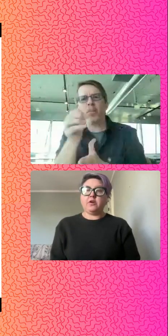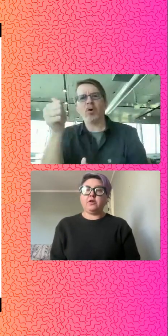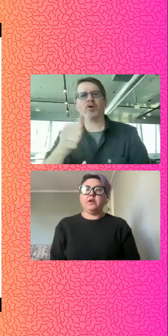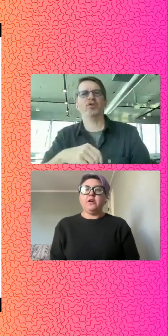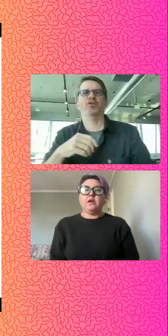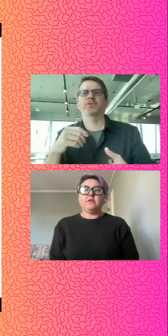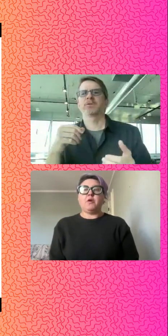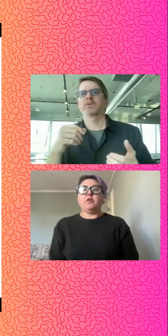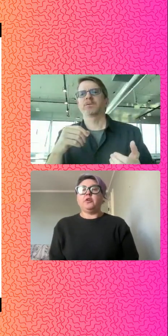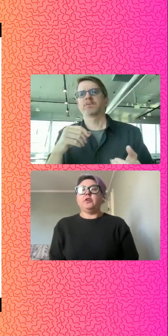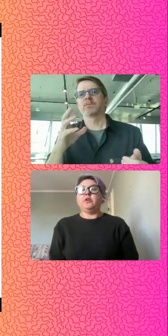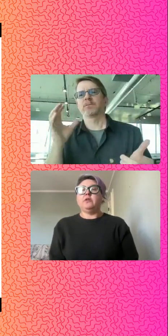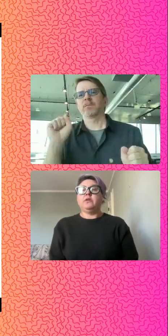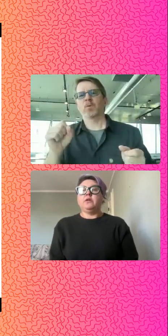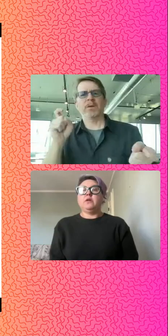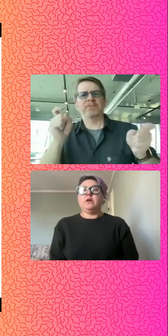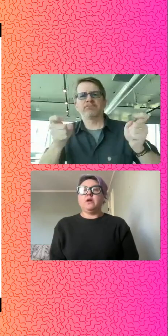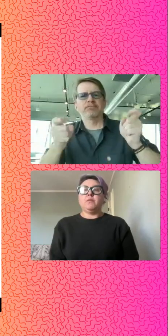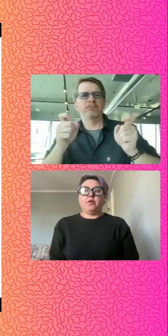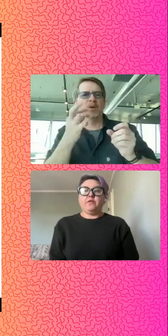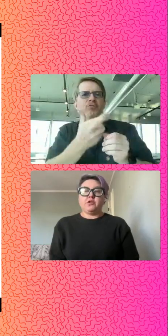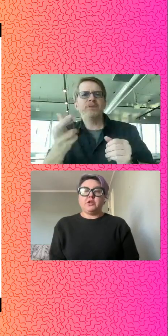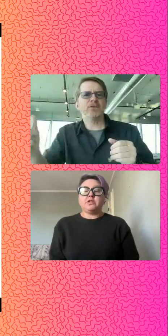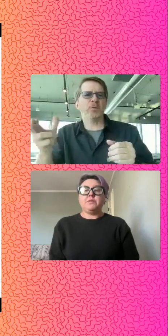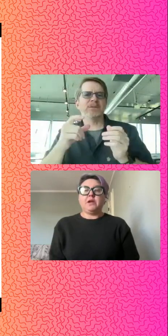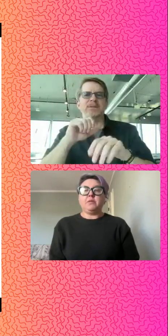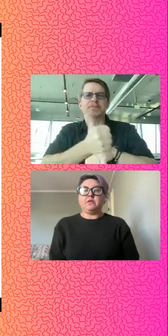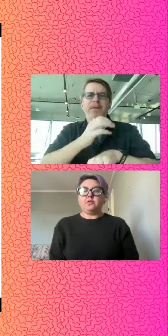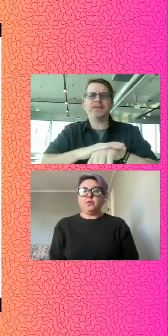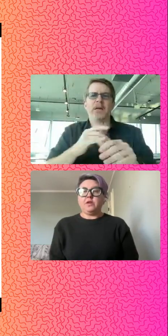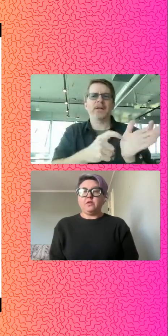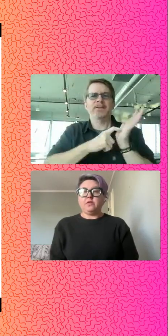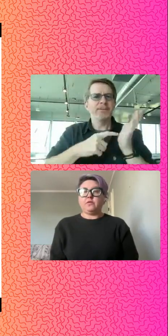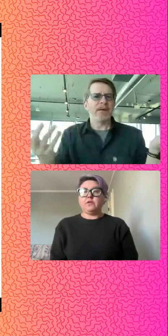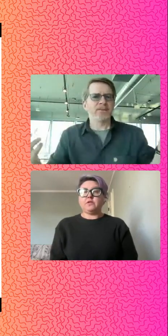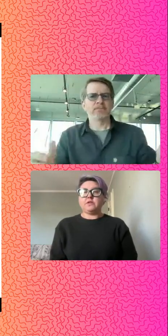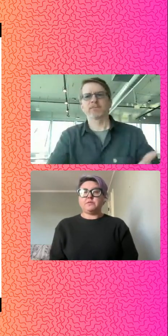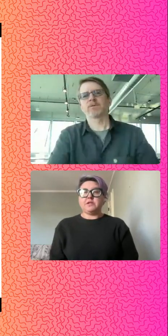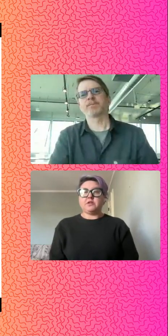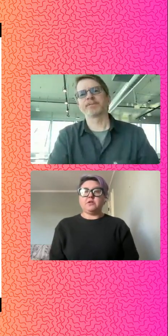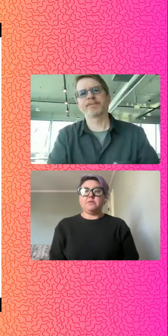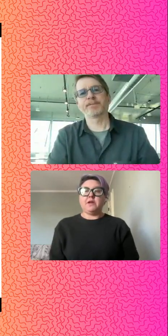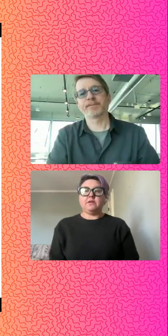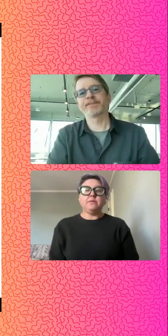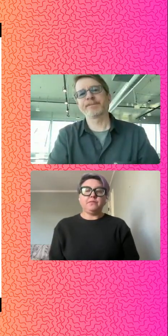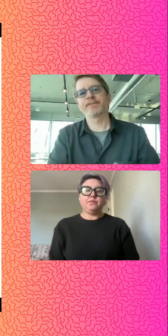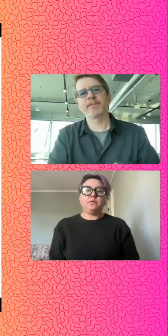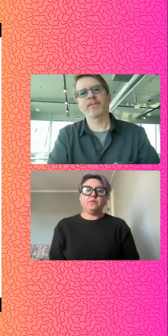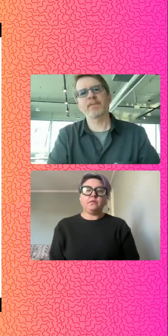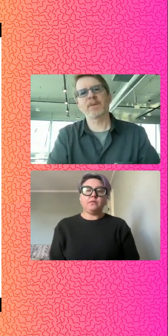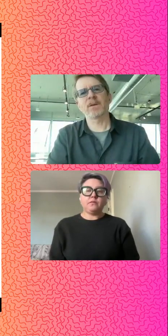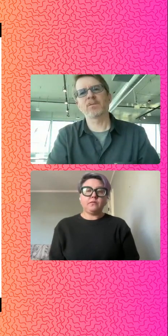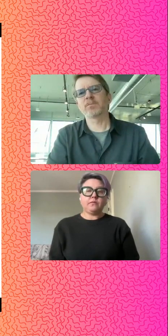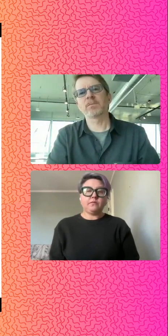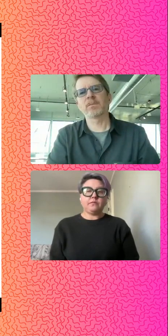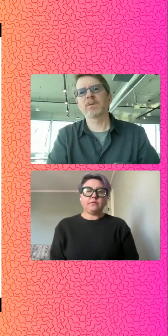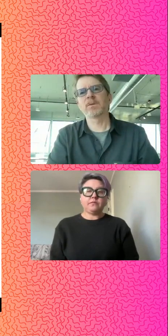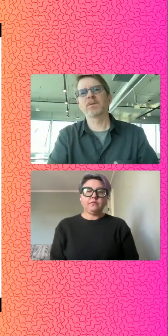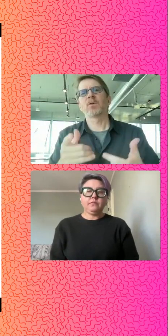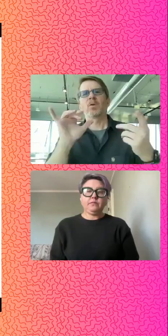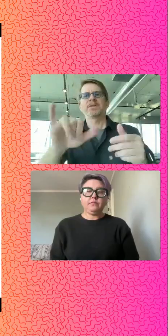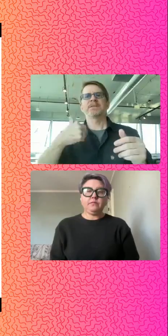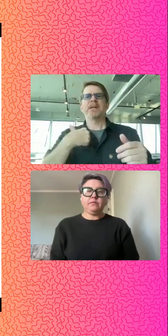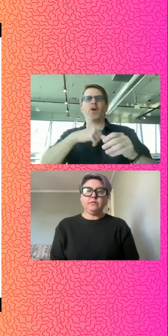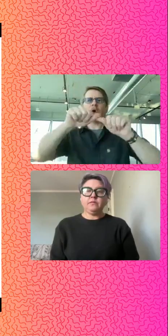model quicker, smaller, more efficient, being able to tweak those resources based on demand.